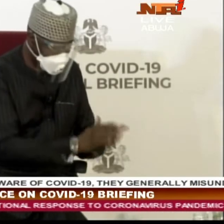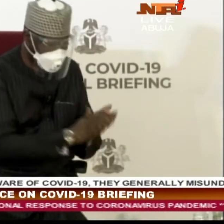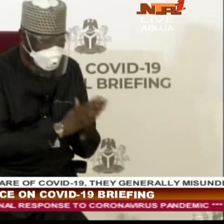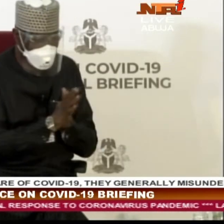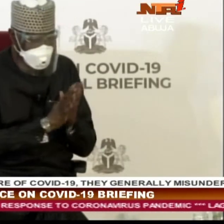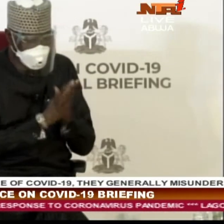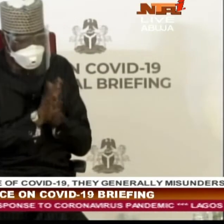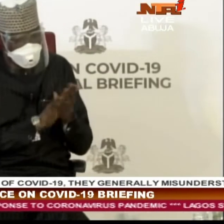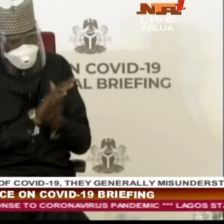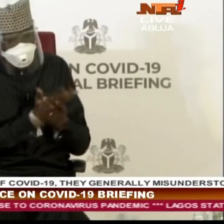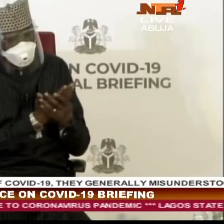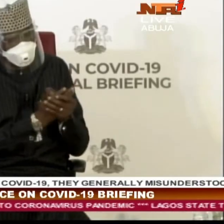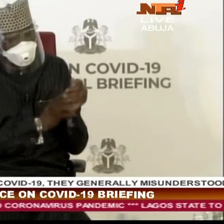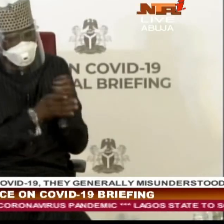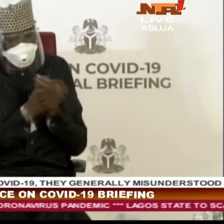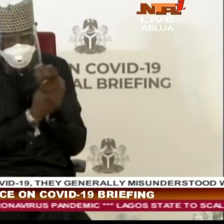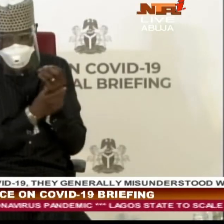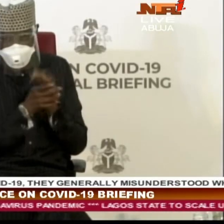their examinations.